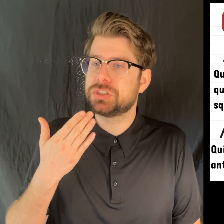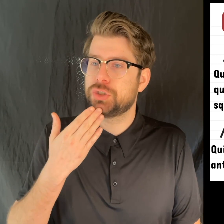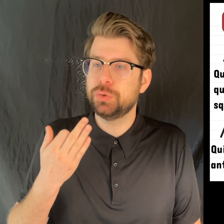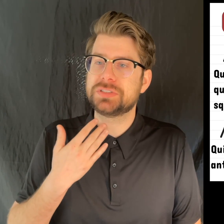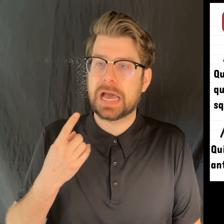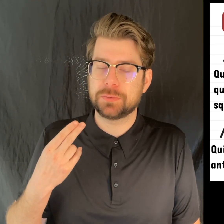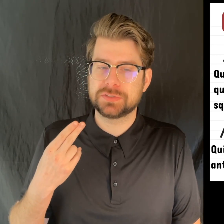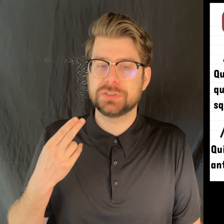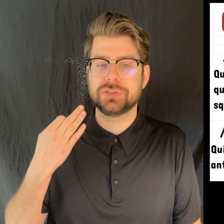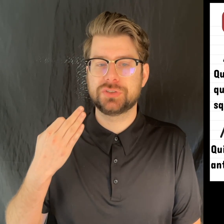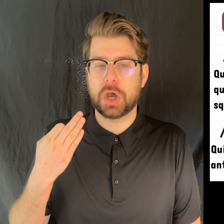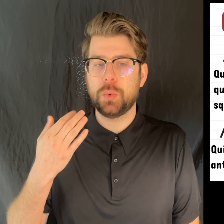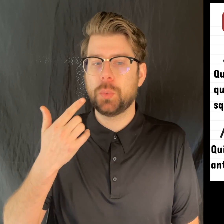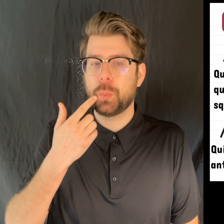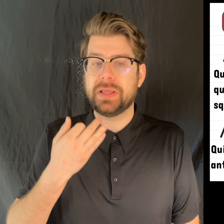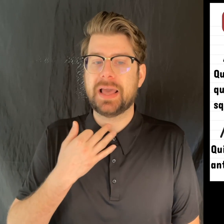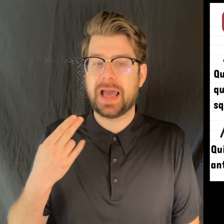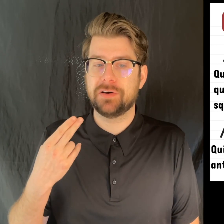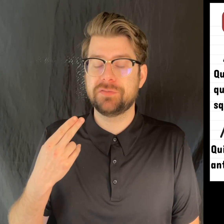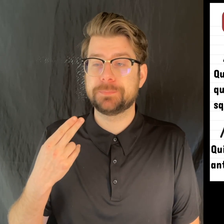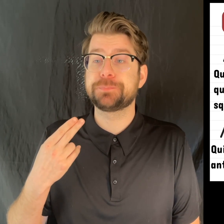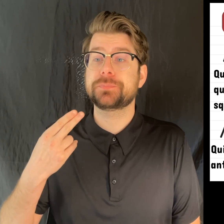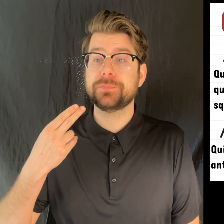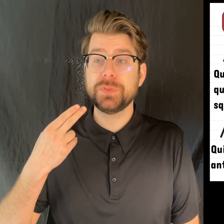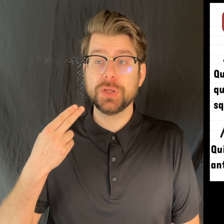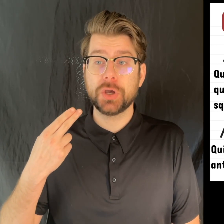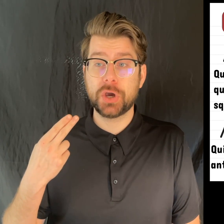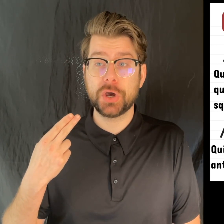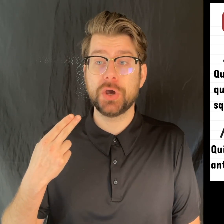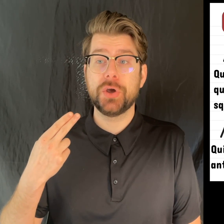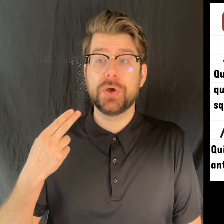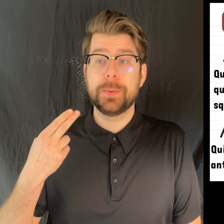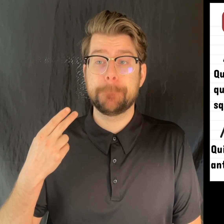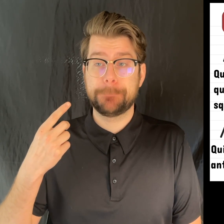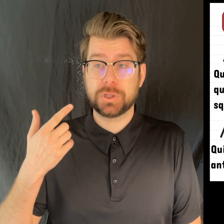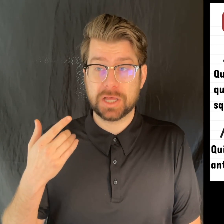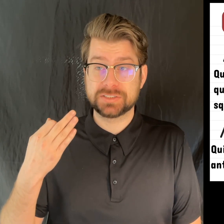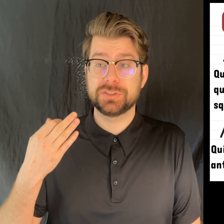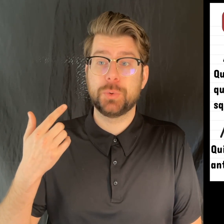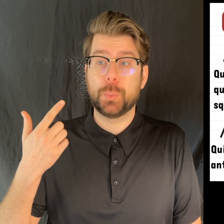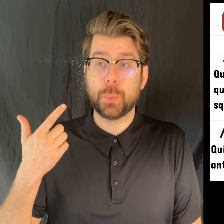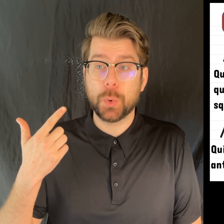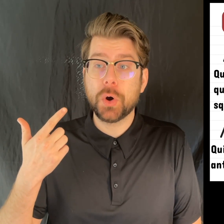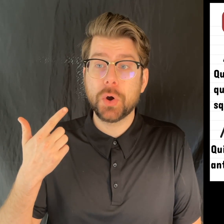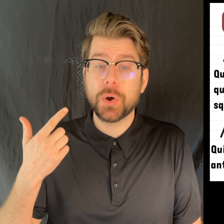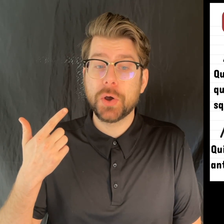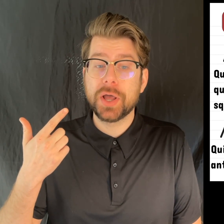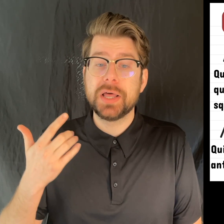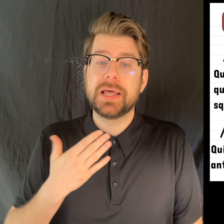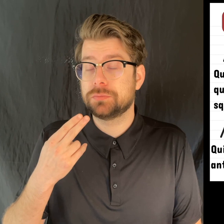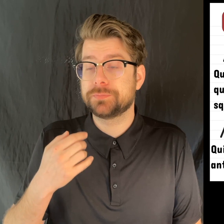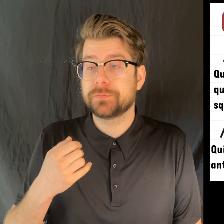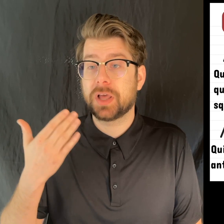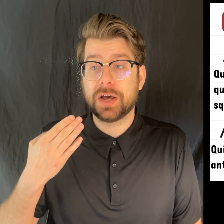two sounds. So we have k plus w.